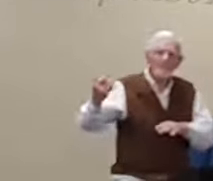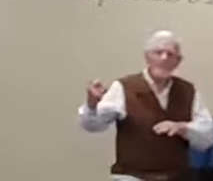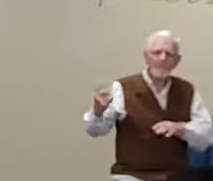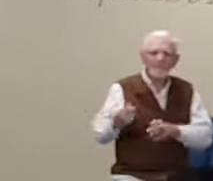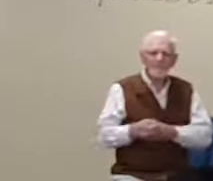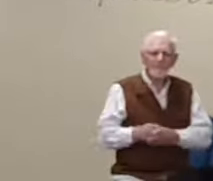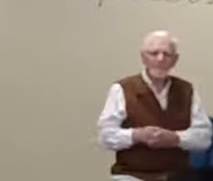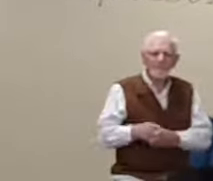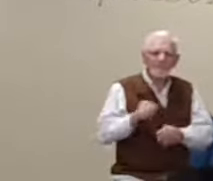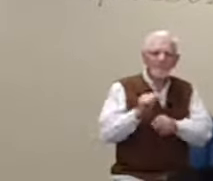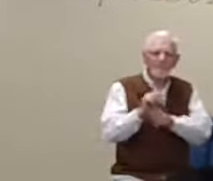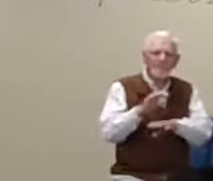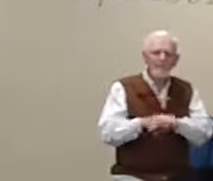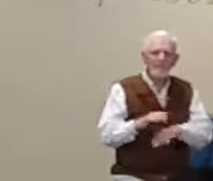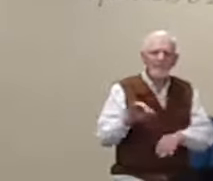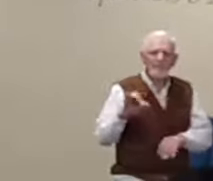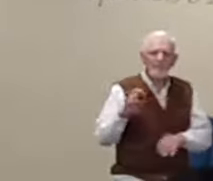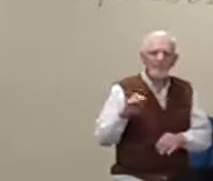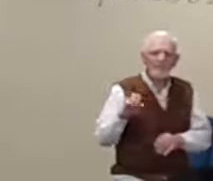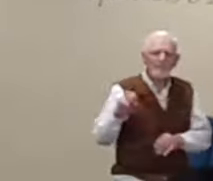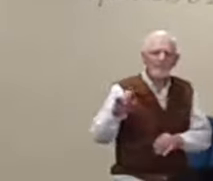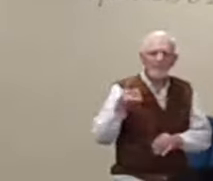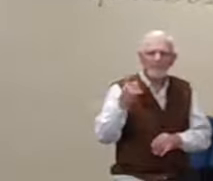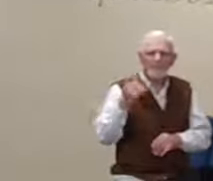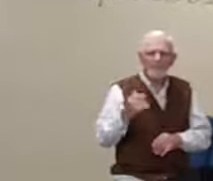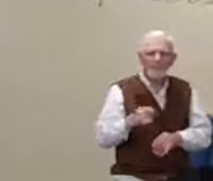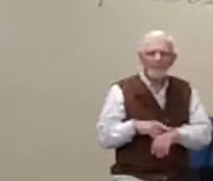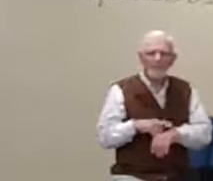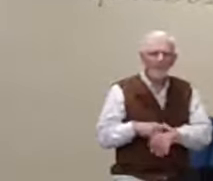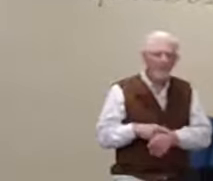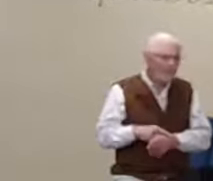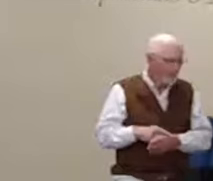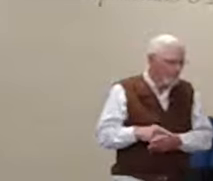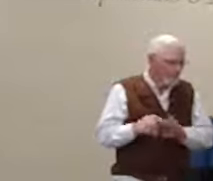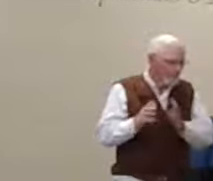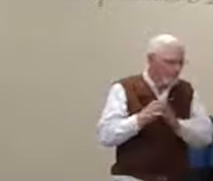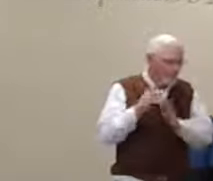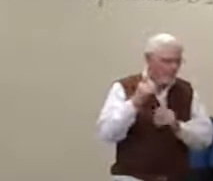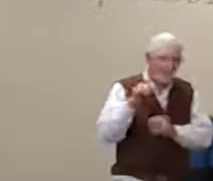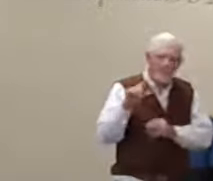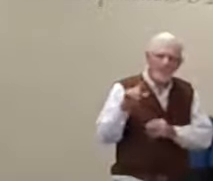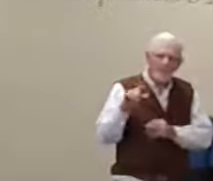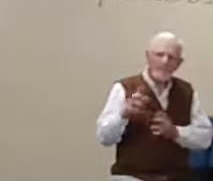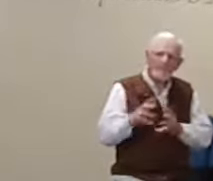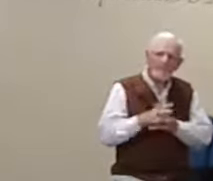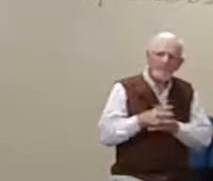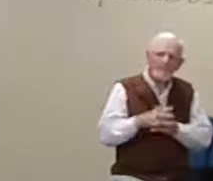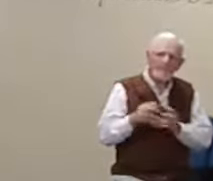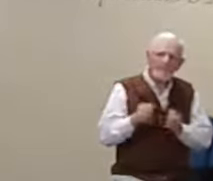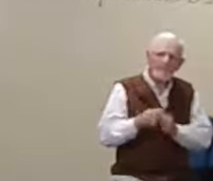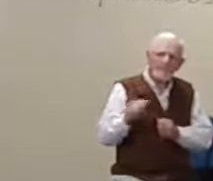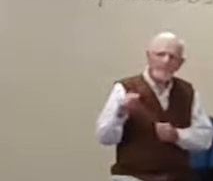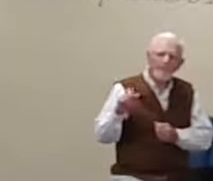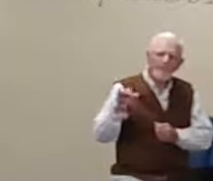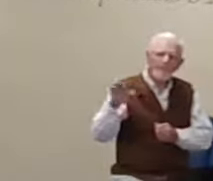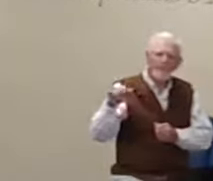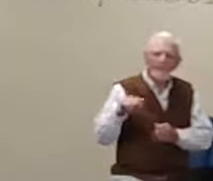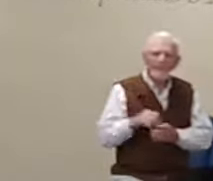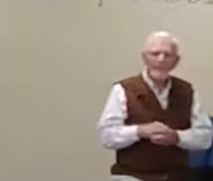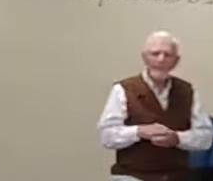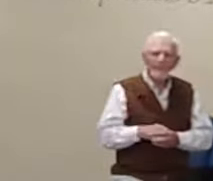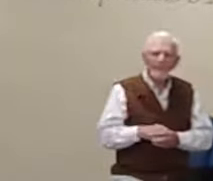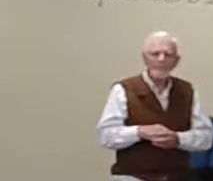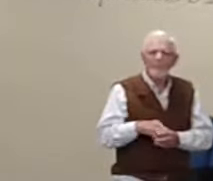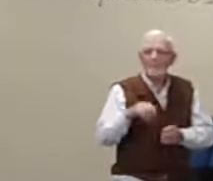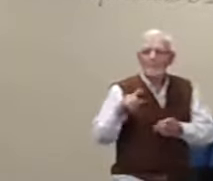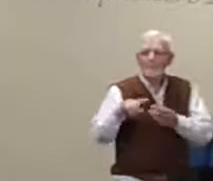We were working on the job site one time. Beth was pregnant with Abby. My friend was pregnant with his first